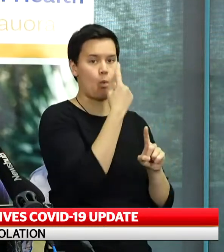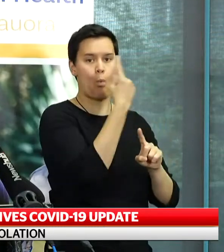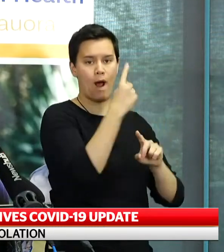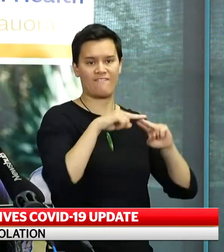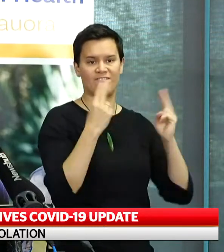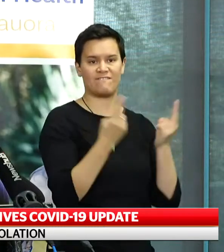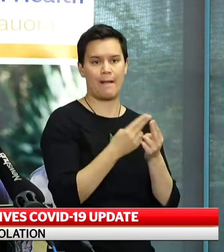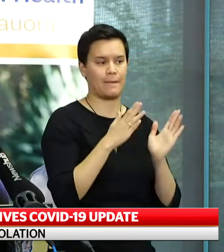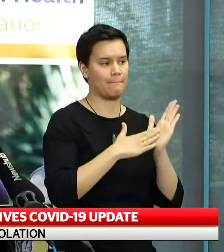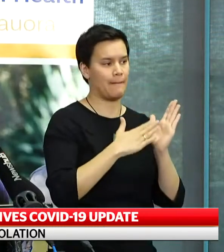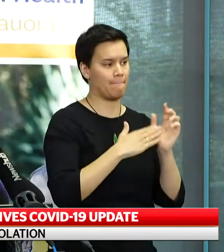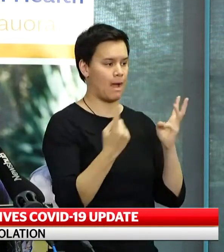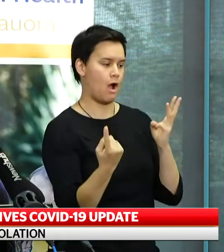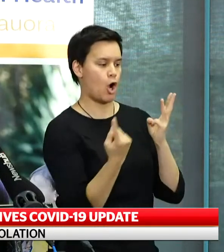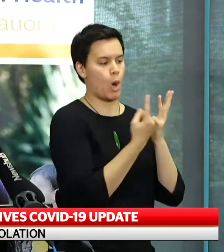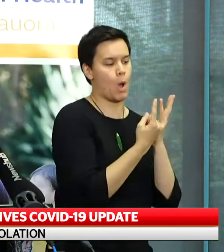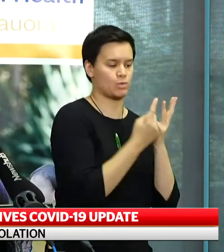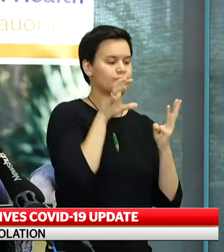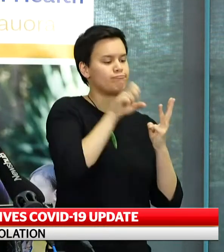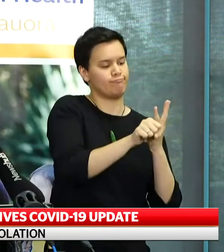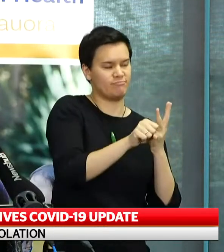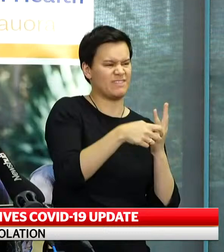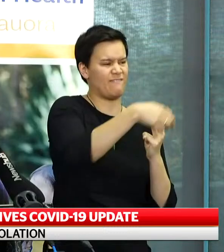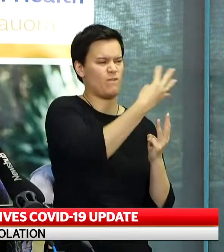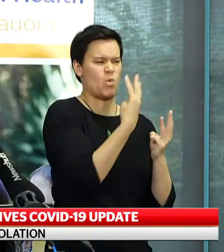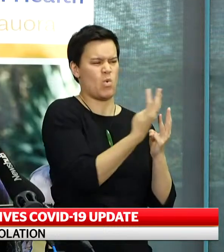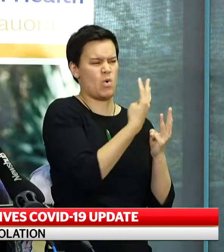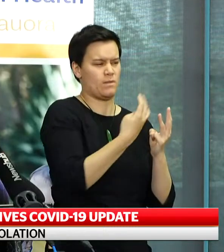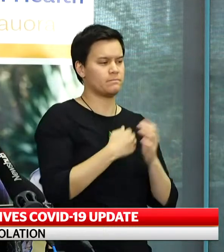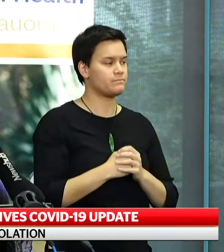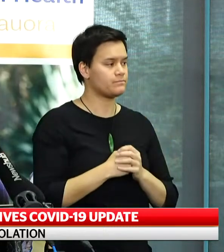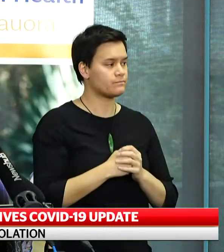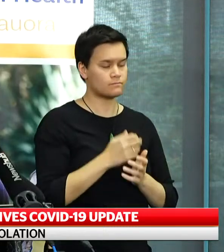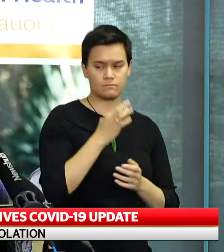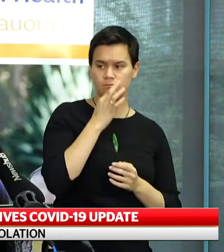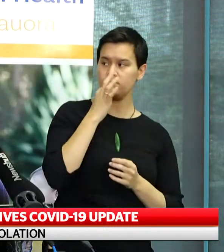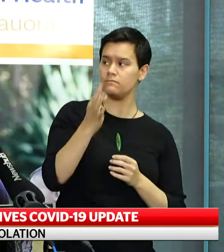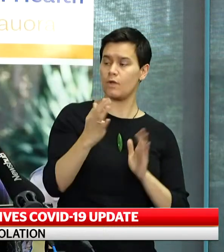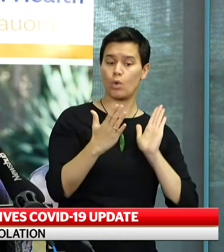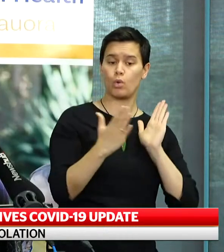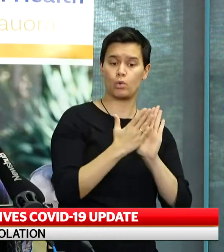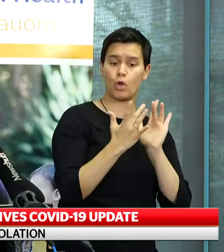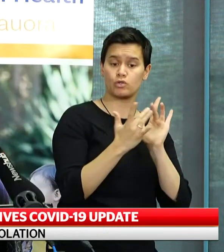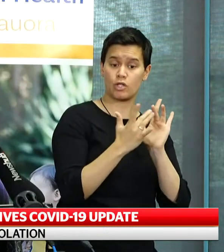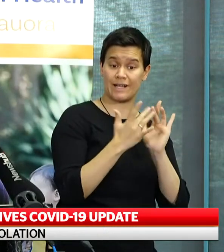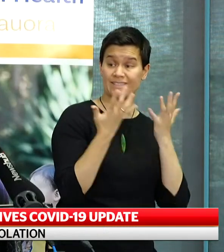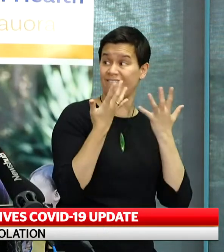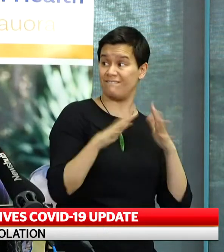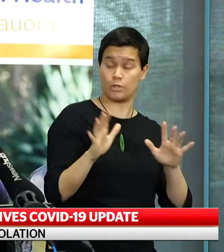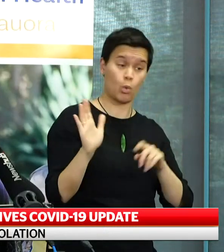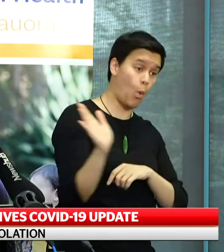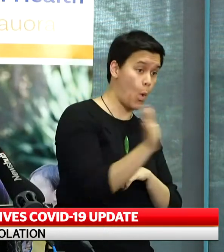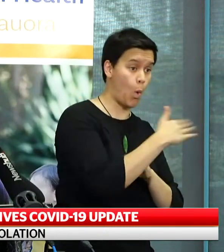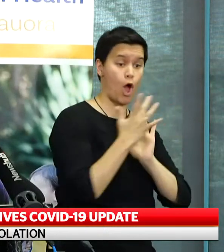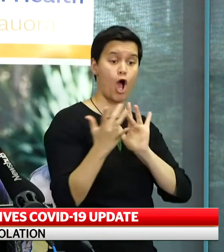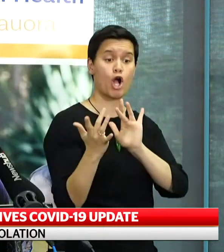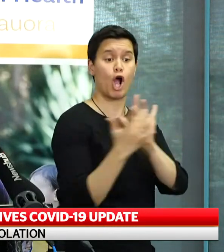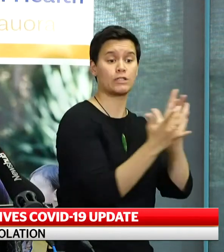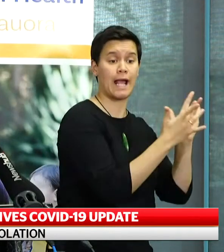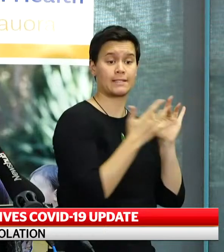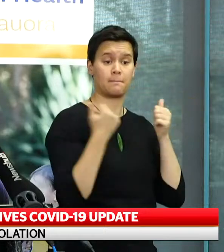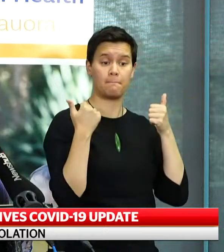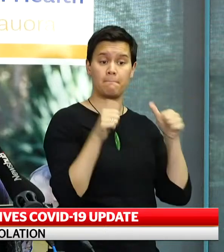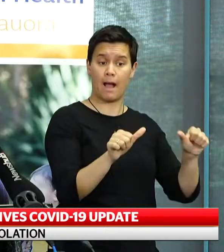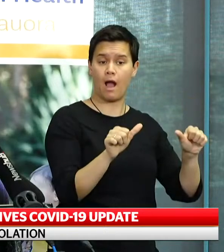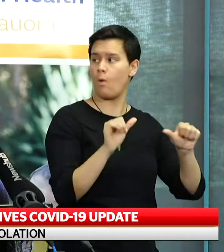Any other questions? Is there any close contacts or anyone you're still trying to reach who are connected to that I don't know what you're